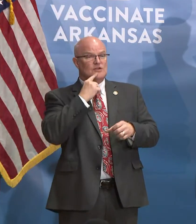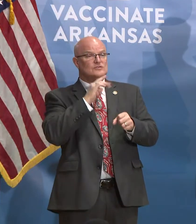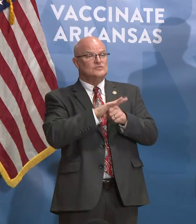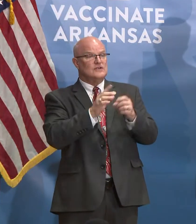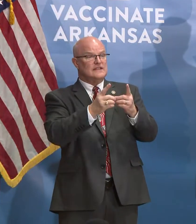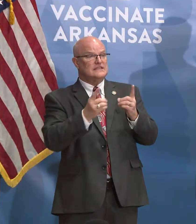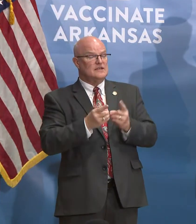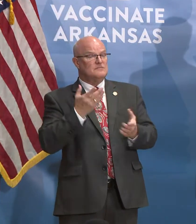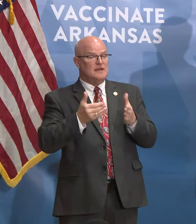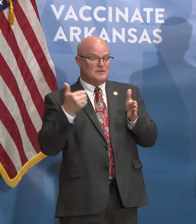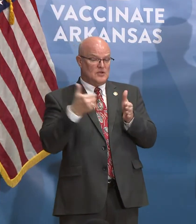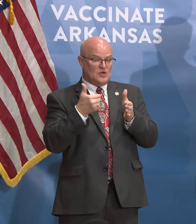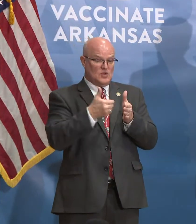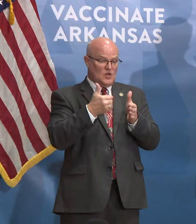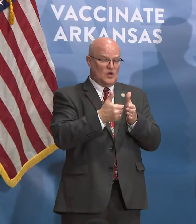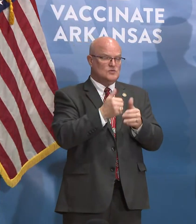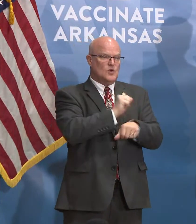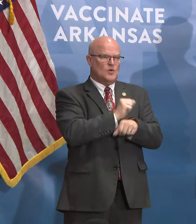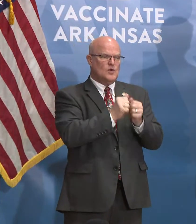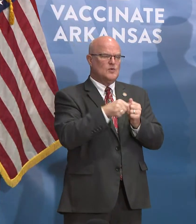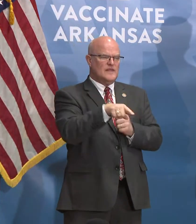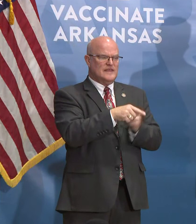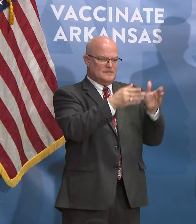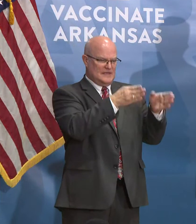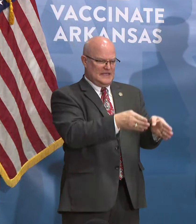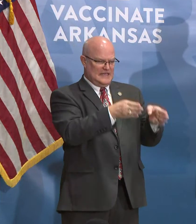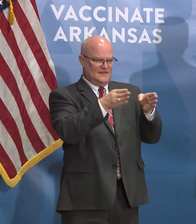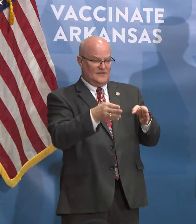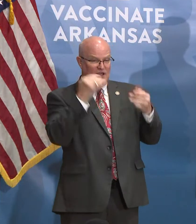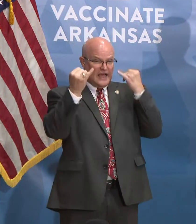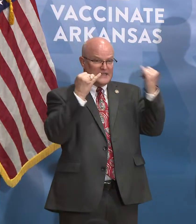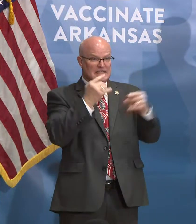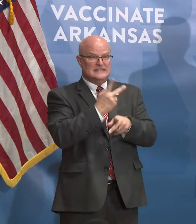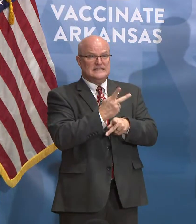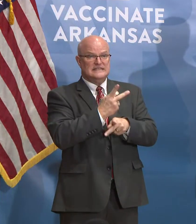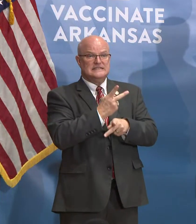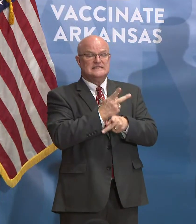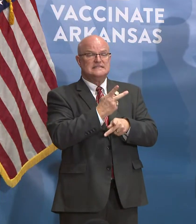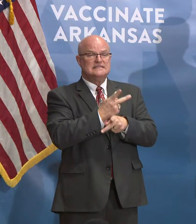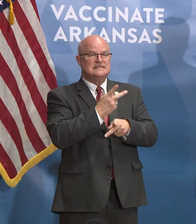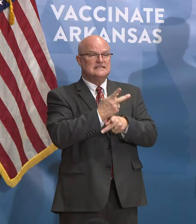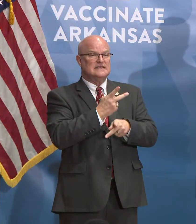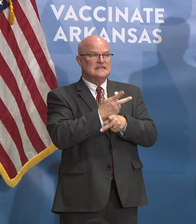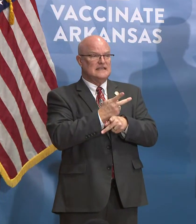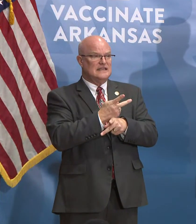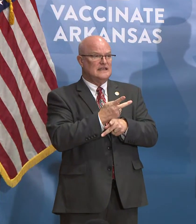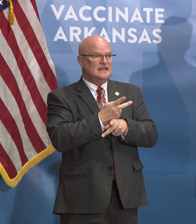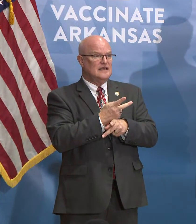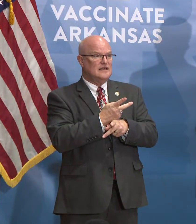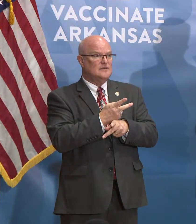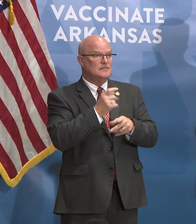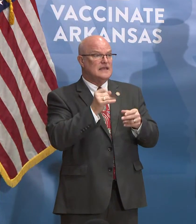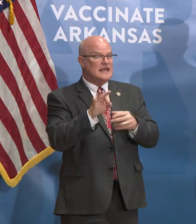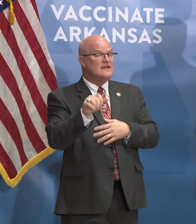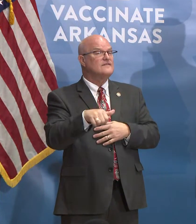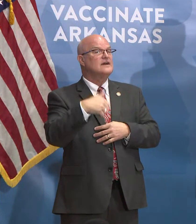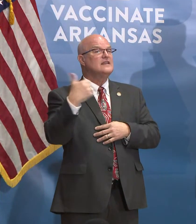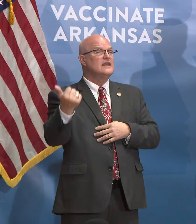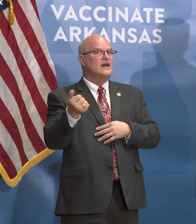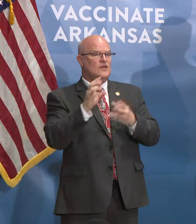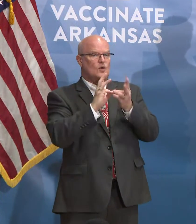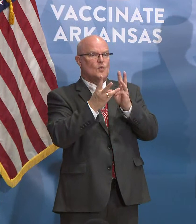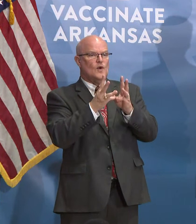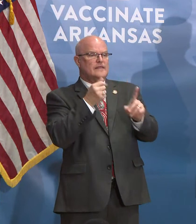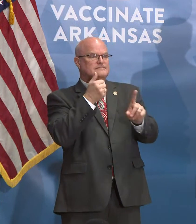districts that may be getting close that we will work with them individually on ideas to keep the if another weather